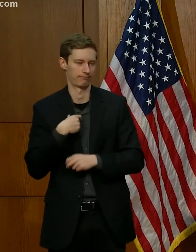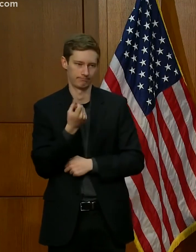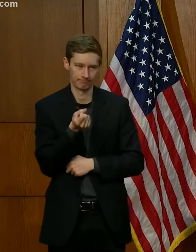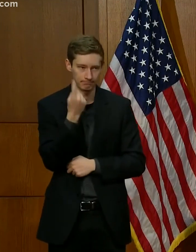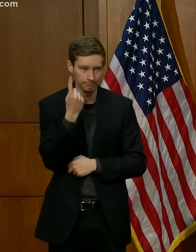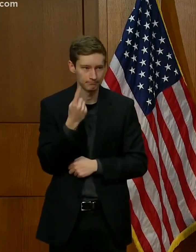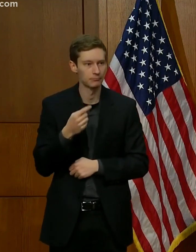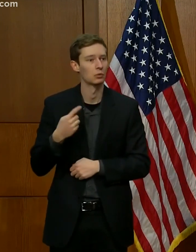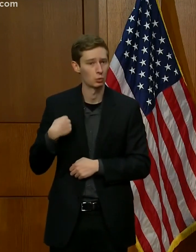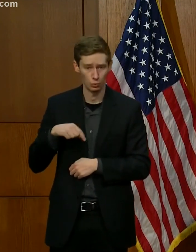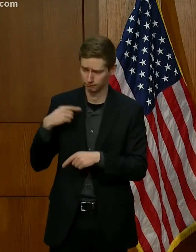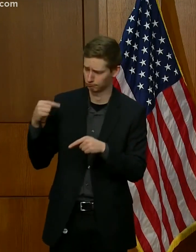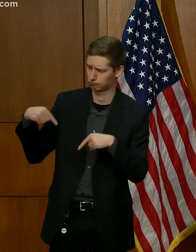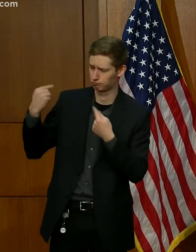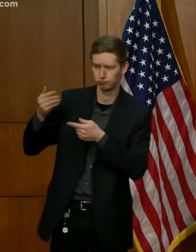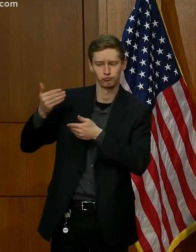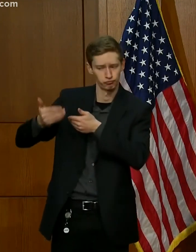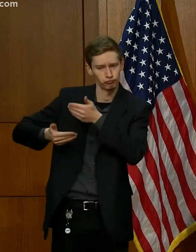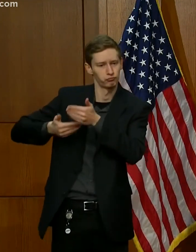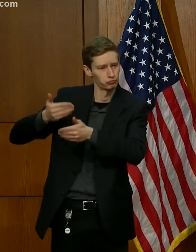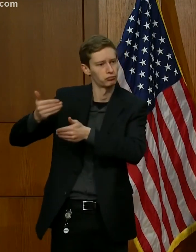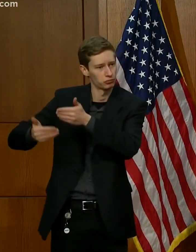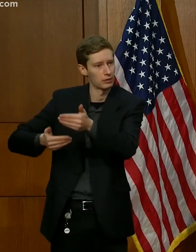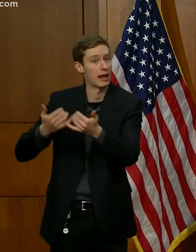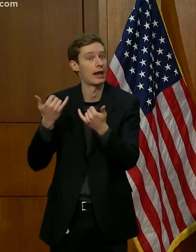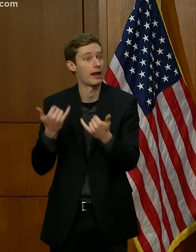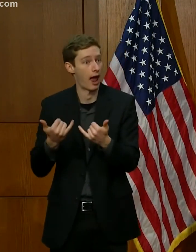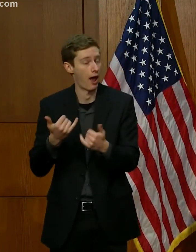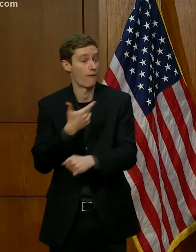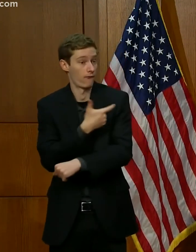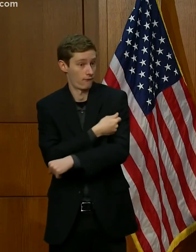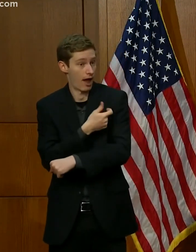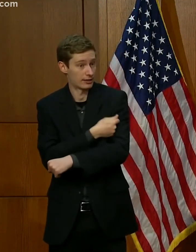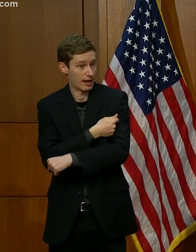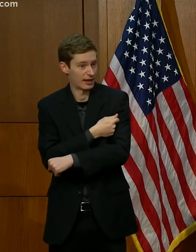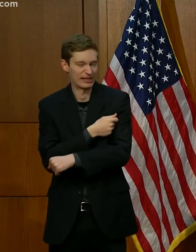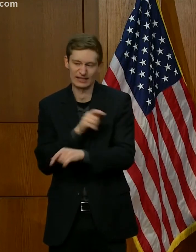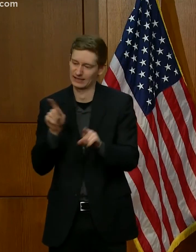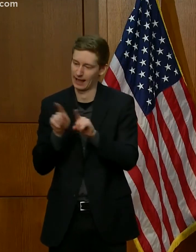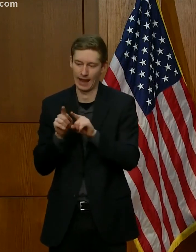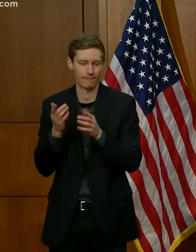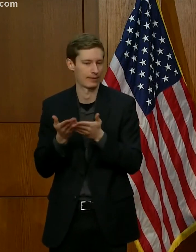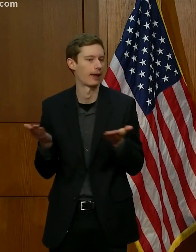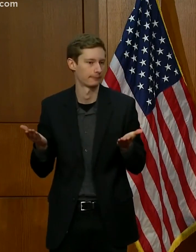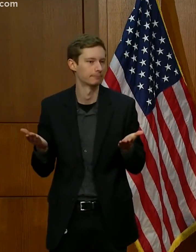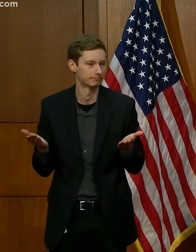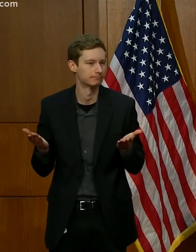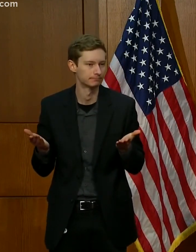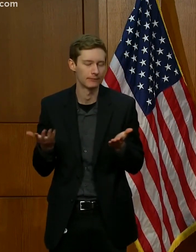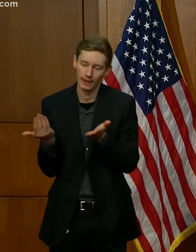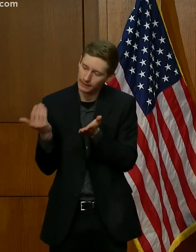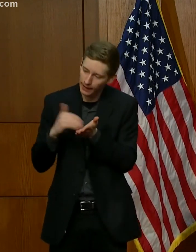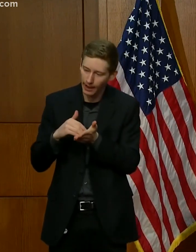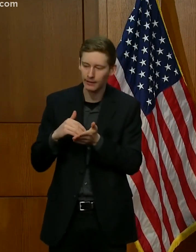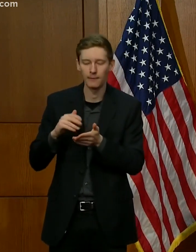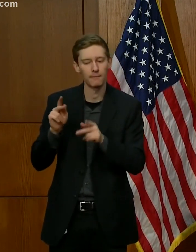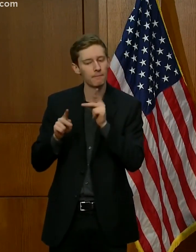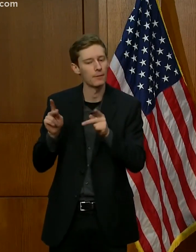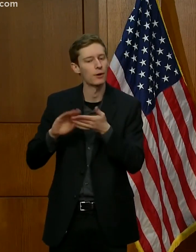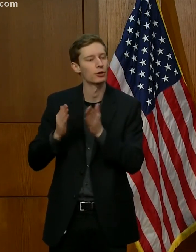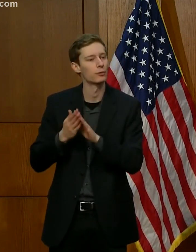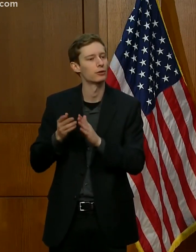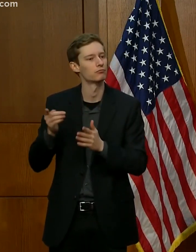testing. We're going through the same thing with vaccinations. And again, to have people in the community speak up